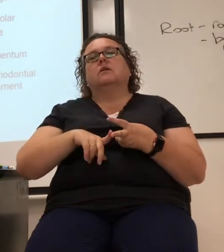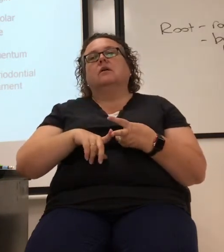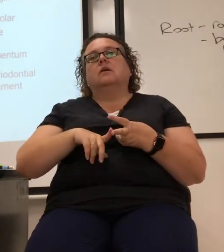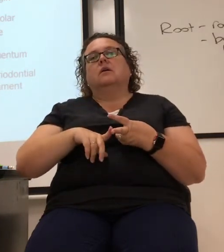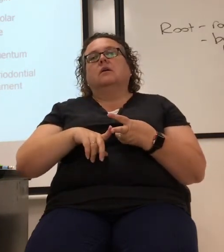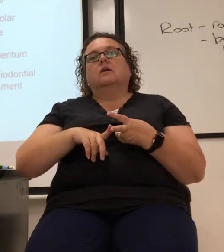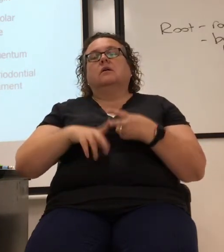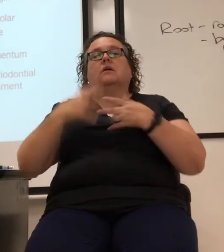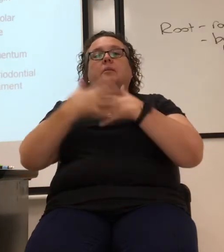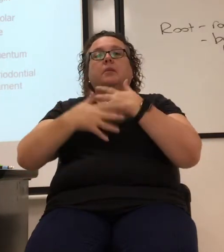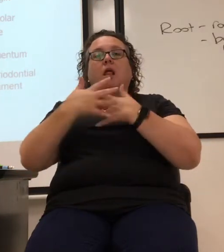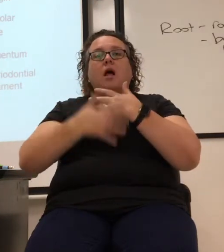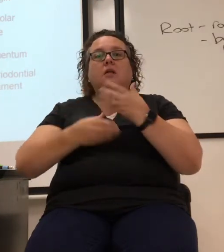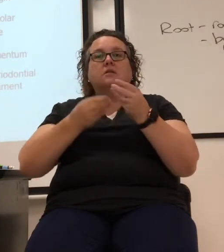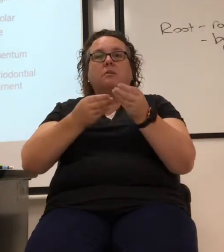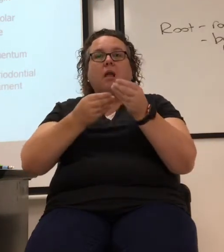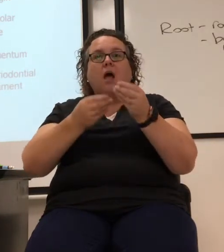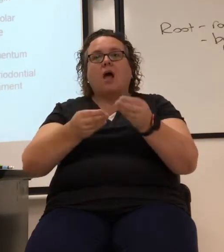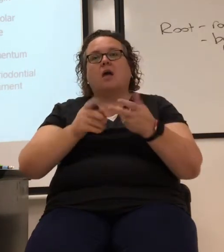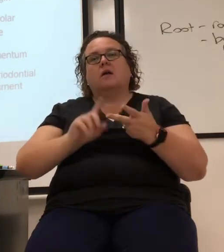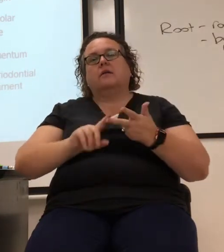blood supply,